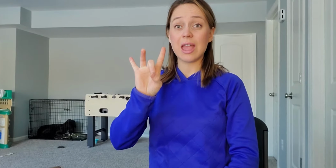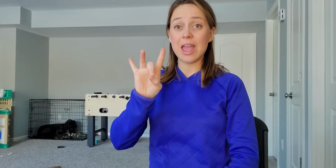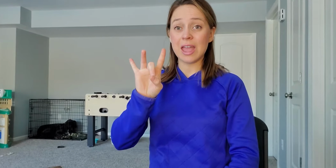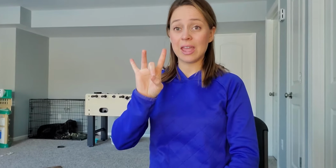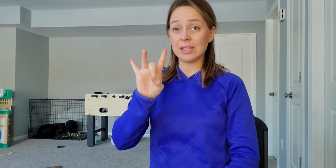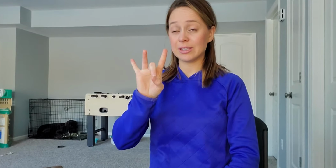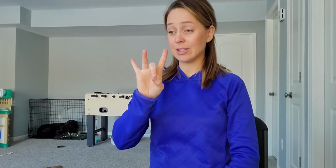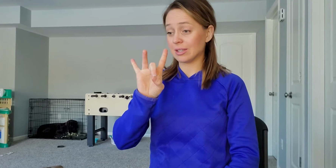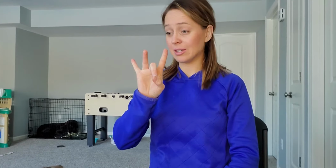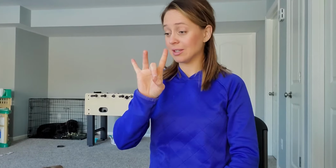7, 8.